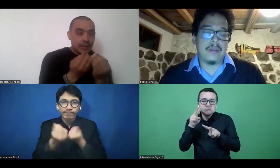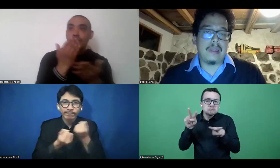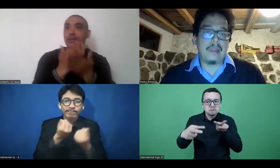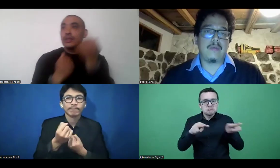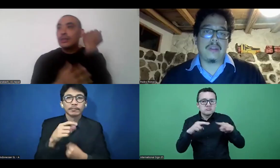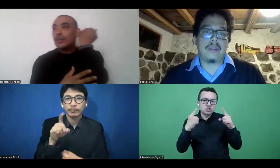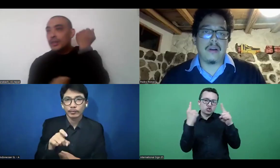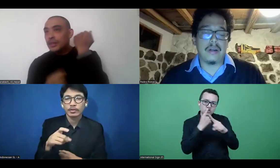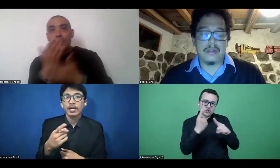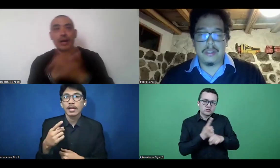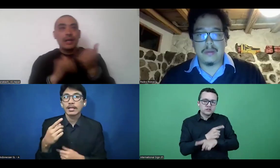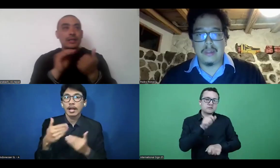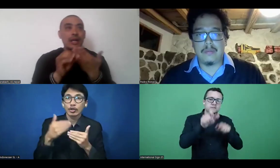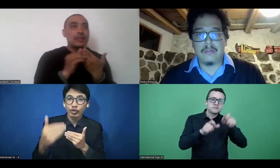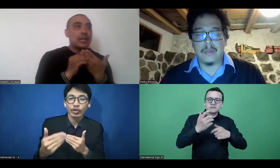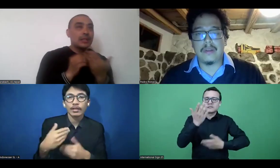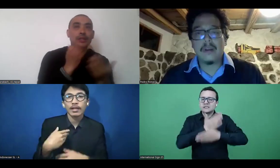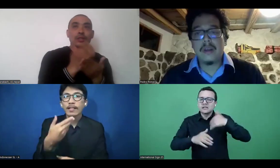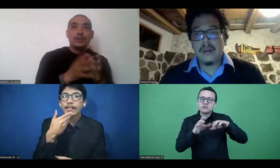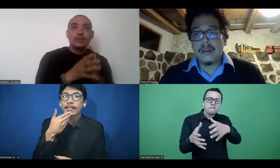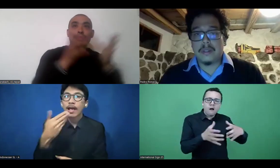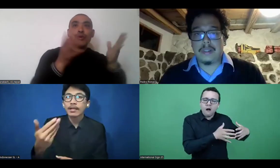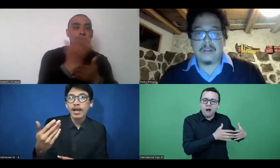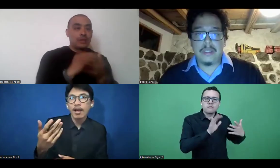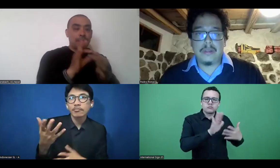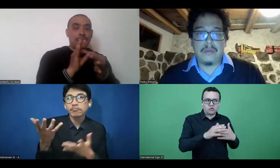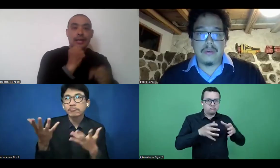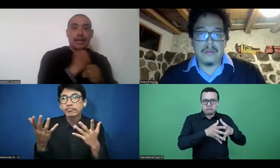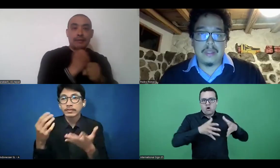with disability within the larger disability movement. So it is